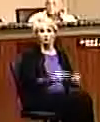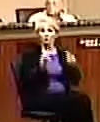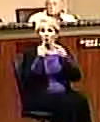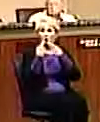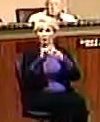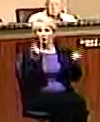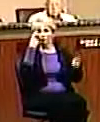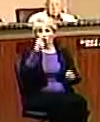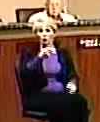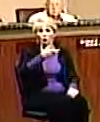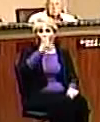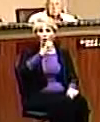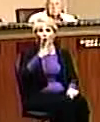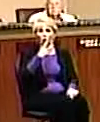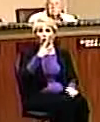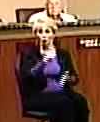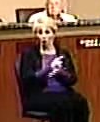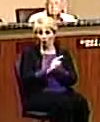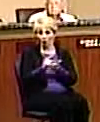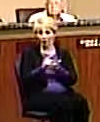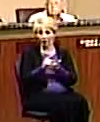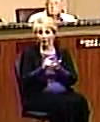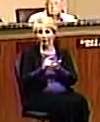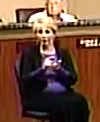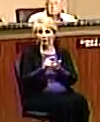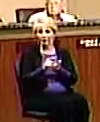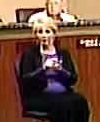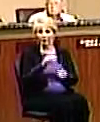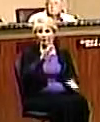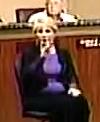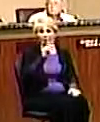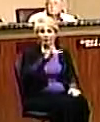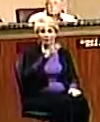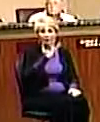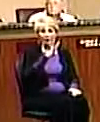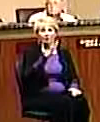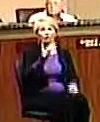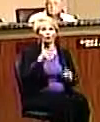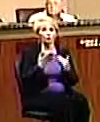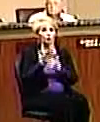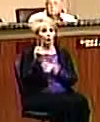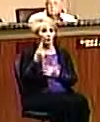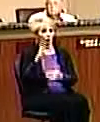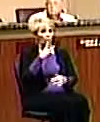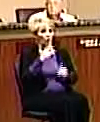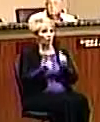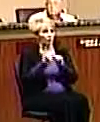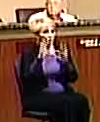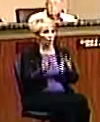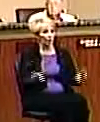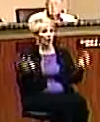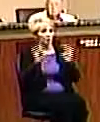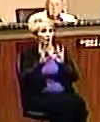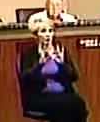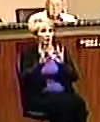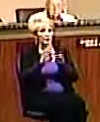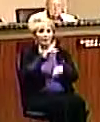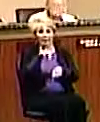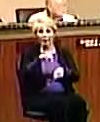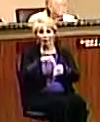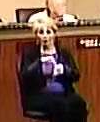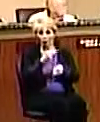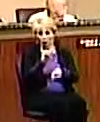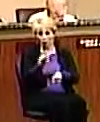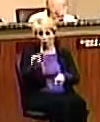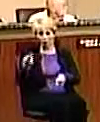Proclamation for Drinking Water Week, May 5 through 11, 2013, whereas water is our most valuable natural resource,